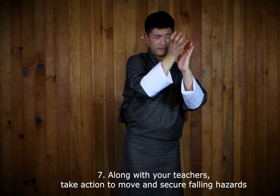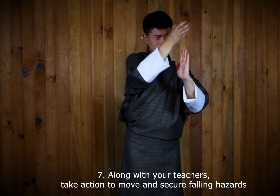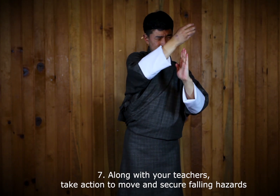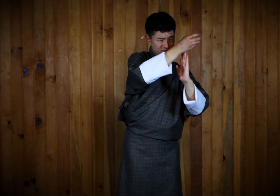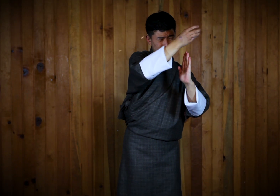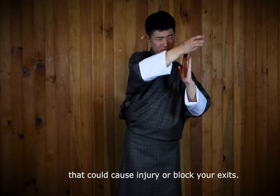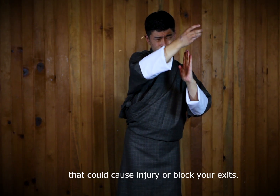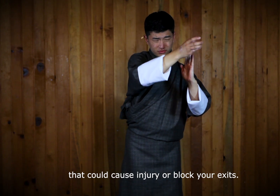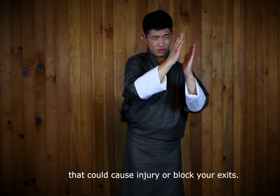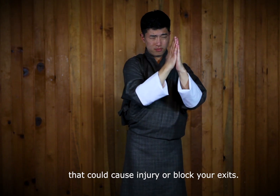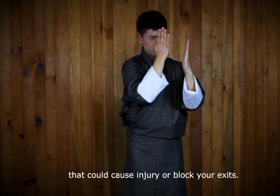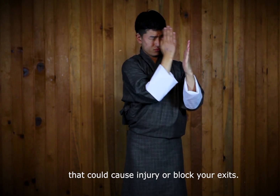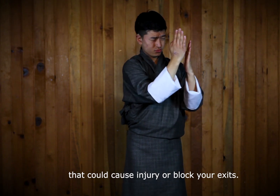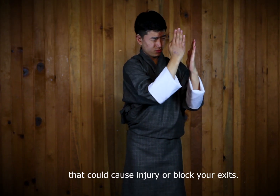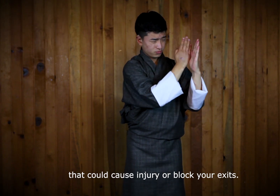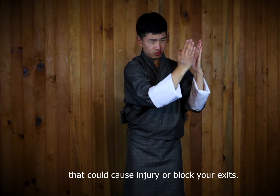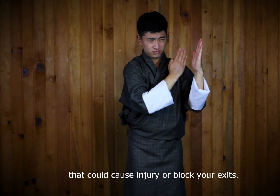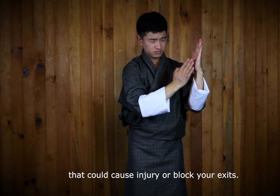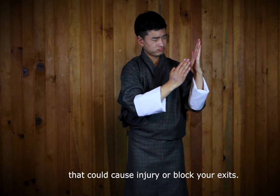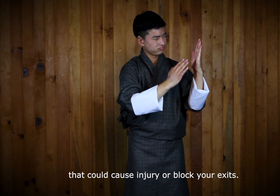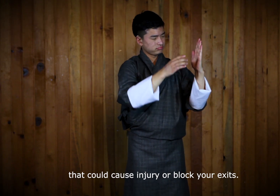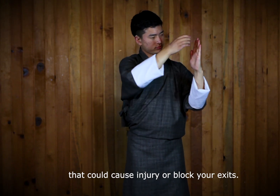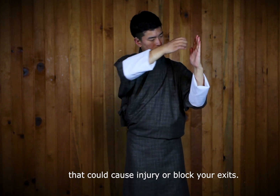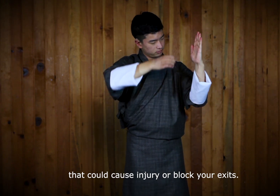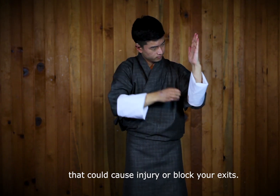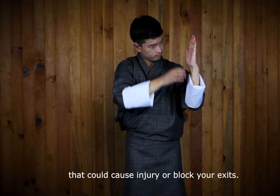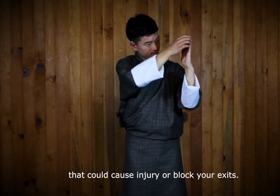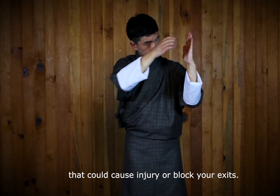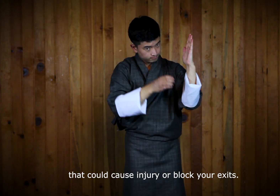hazards that could cause injury or block your exits.